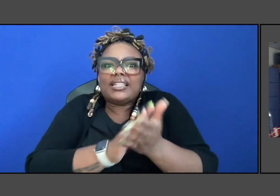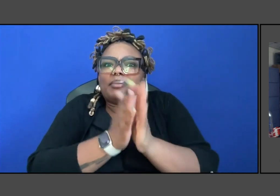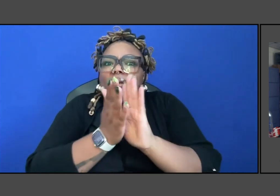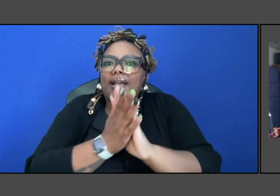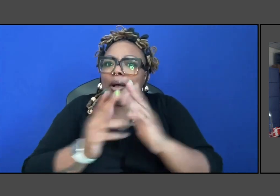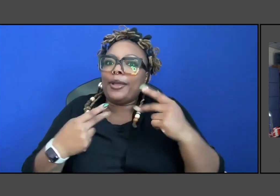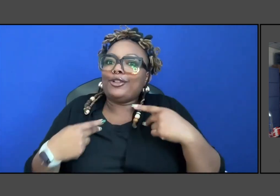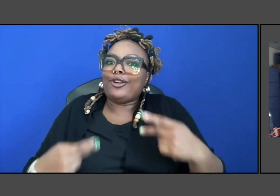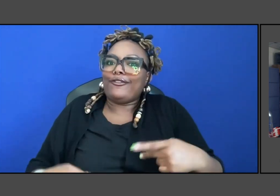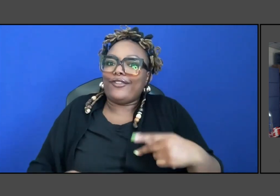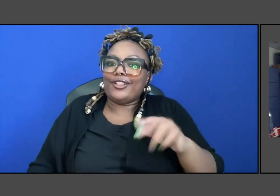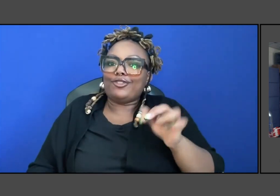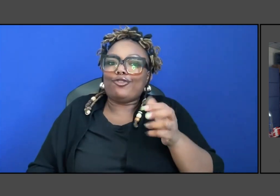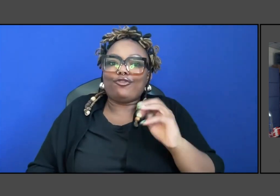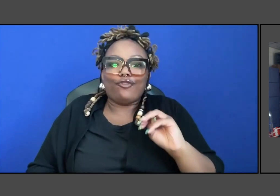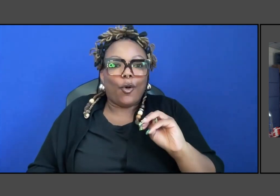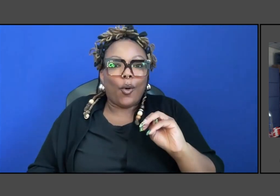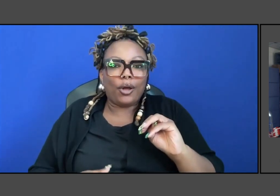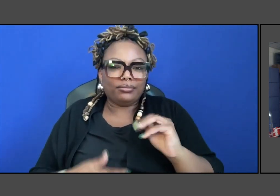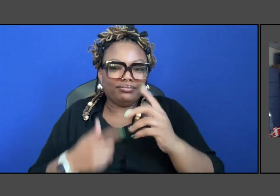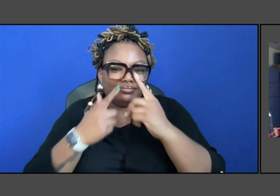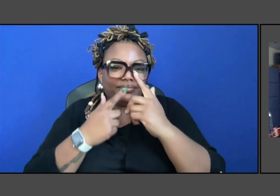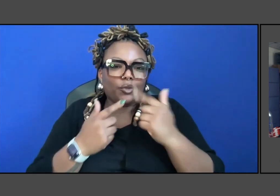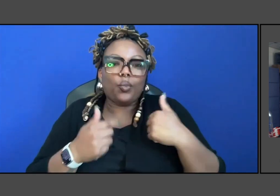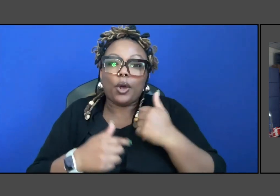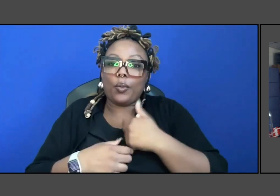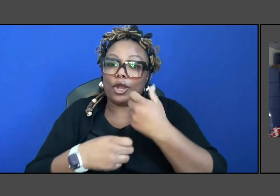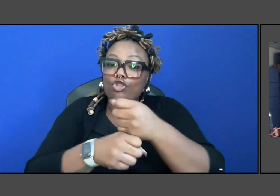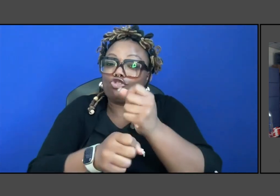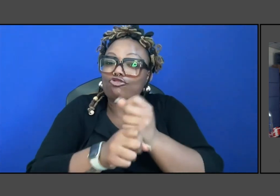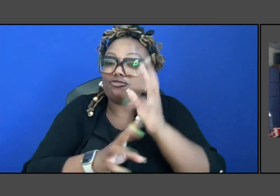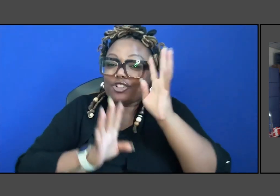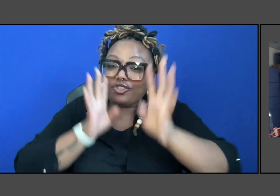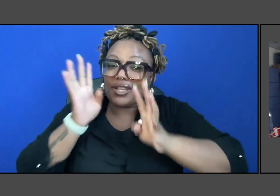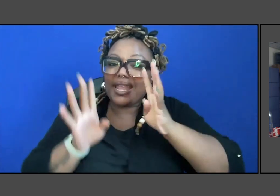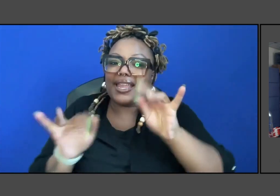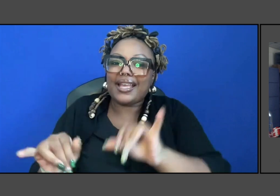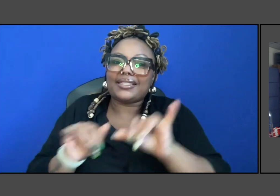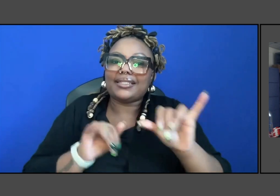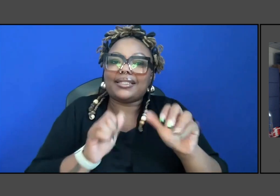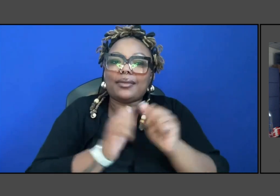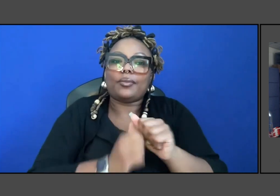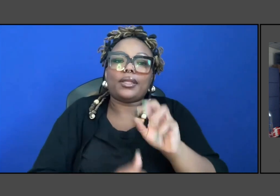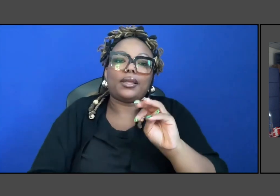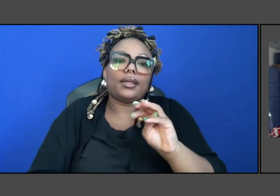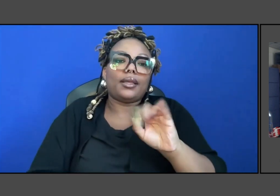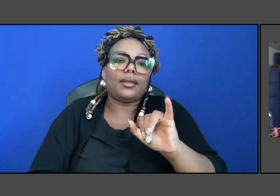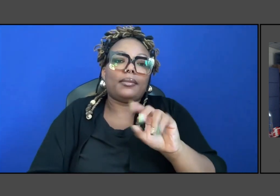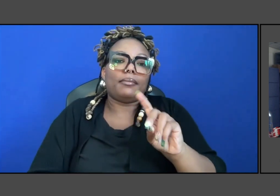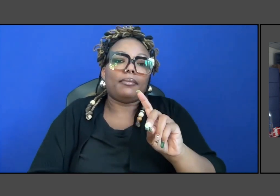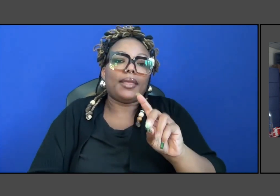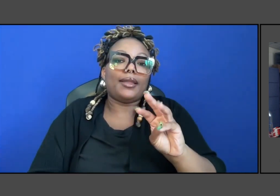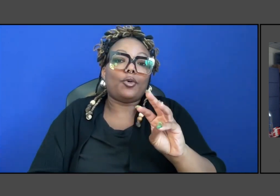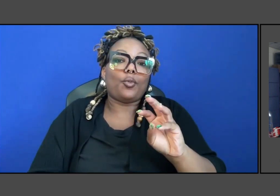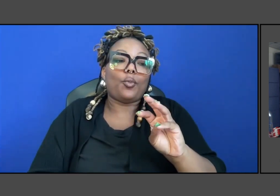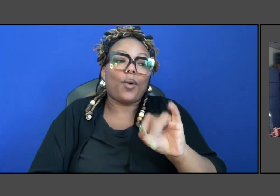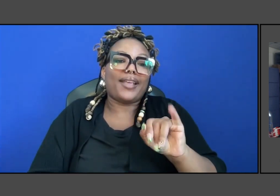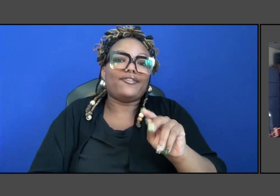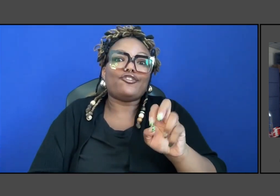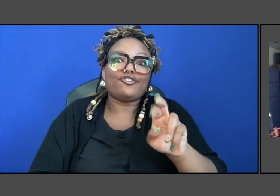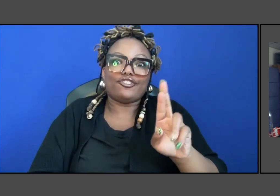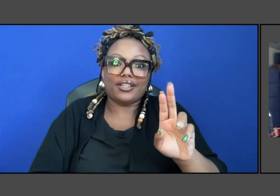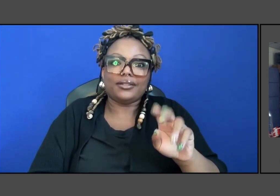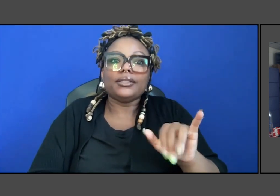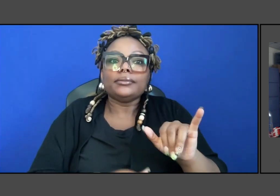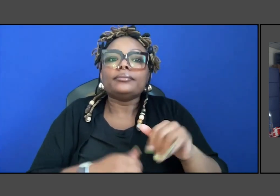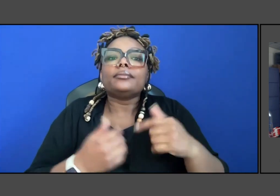is whatever, what we're creating. And that's the same thing with midwifery, to be able to listen or healing,